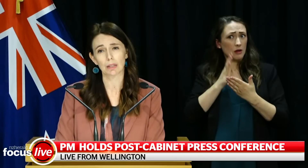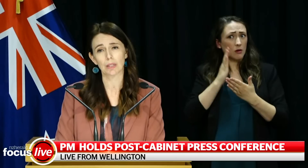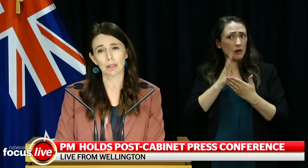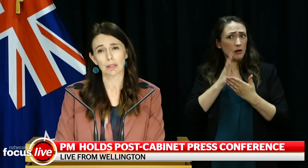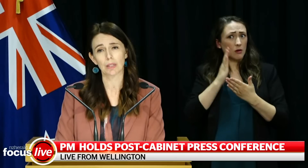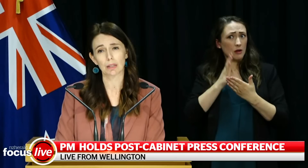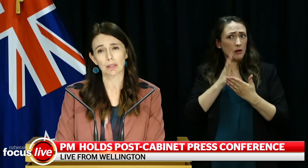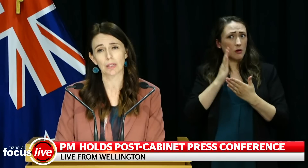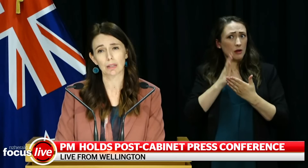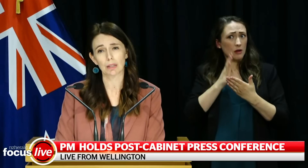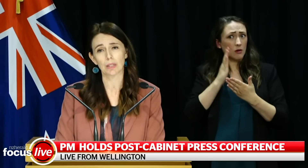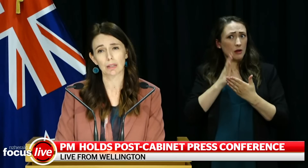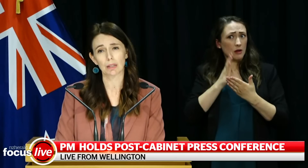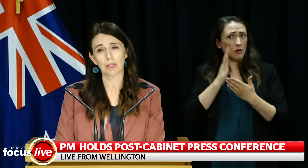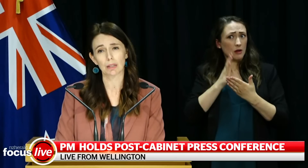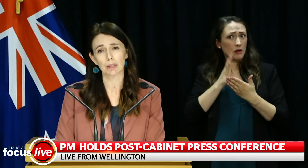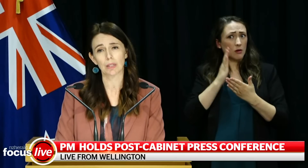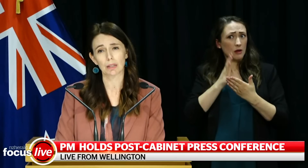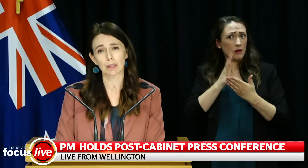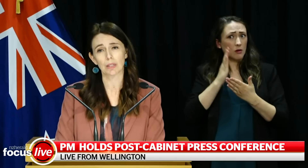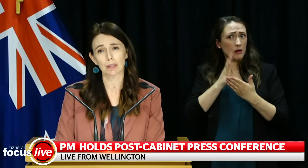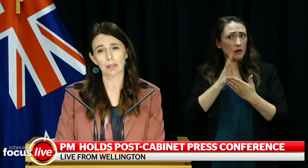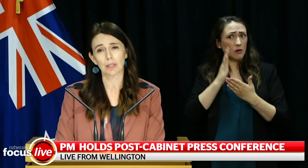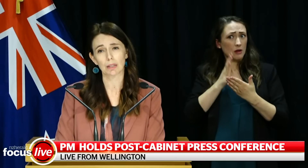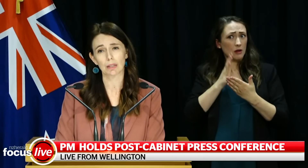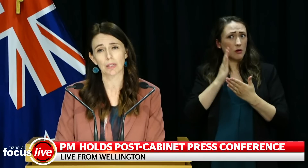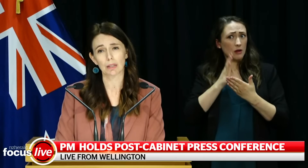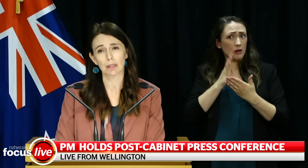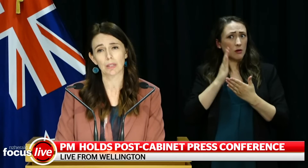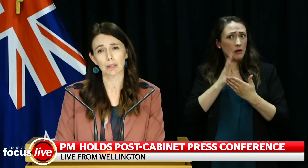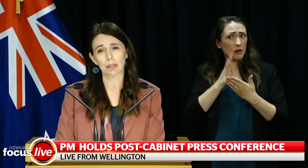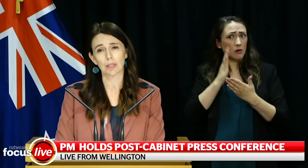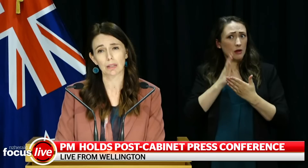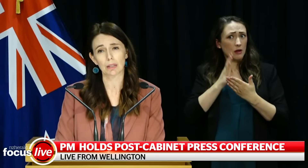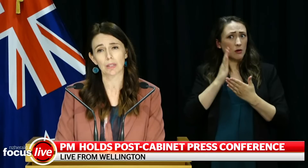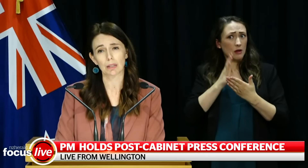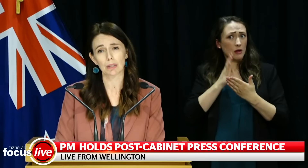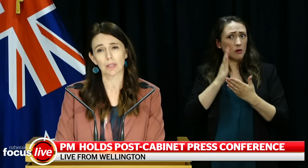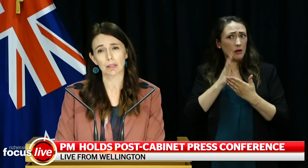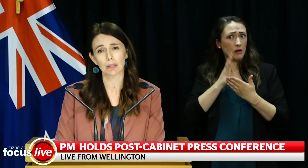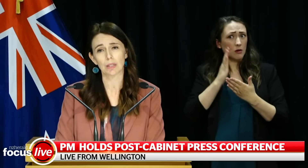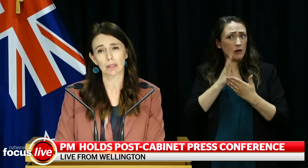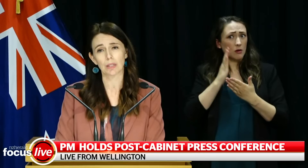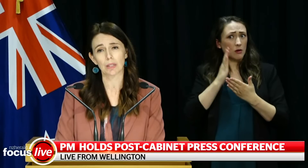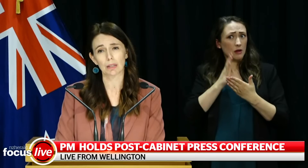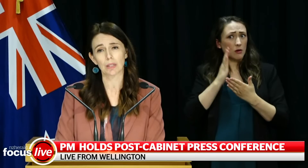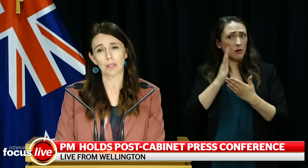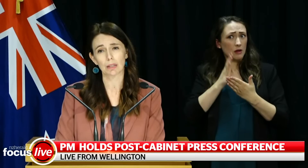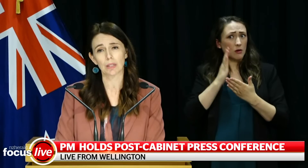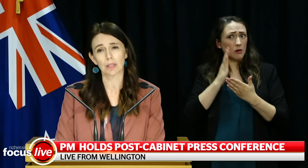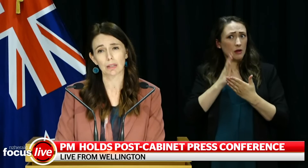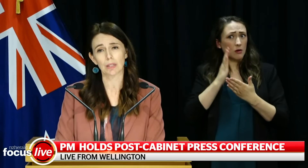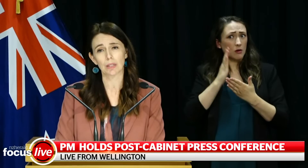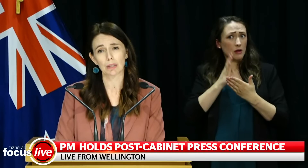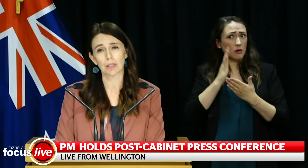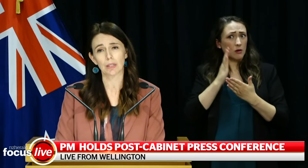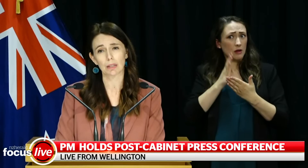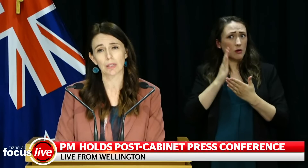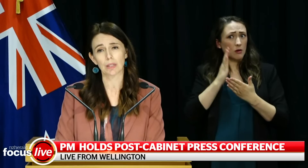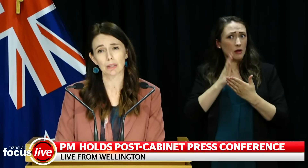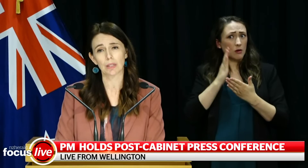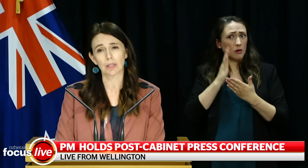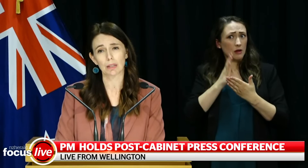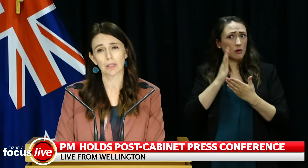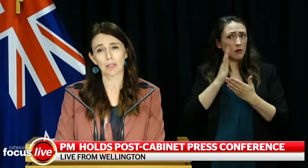expectation that no one who is currently enlisted with the New Zealand Defence Force would be travelling into Ukraine. So New Zealand Defence Force are looking at whether or not they've